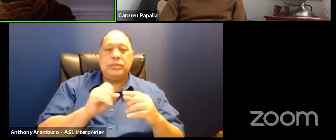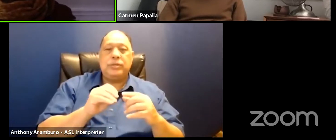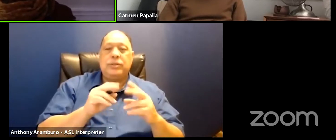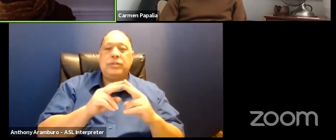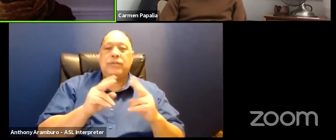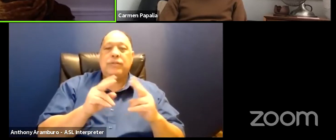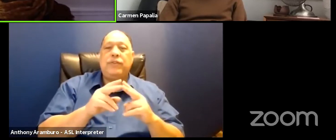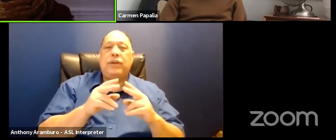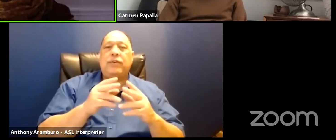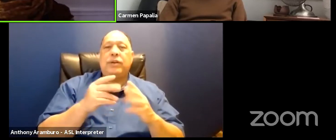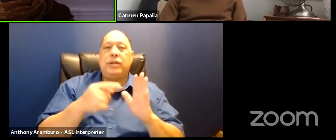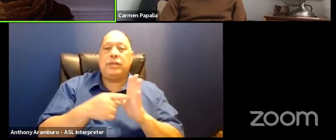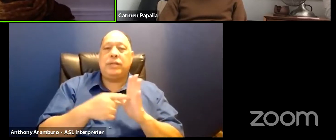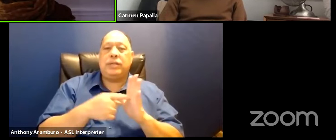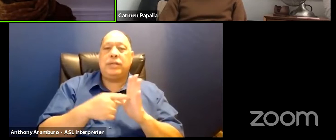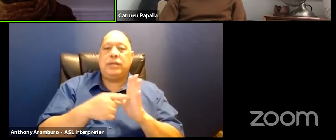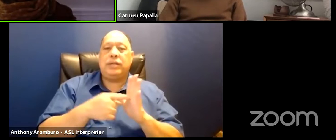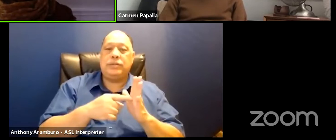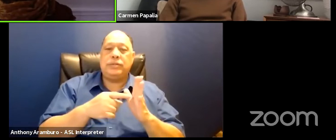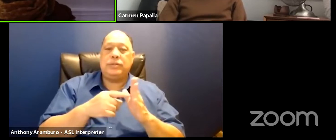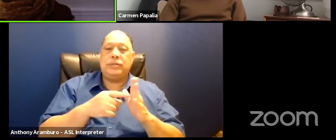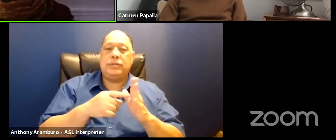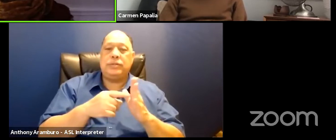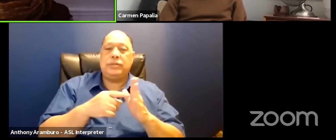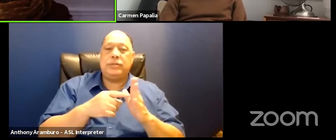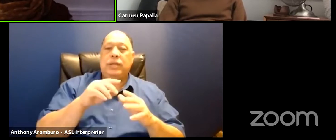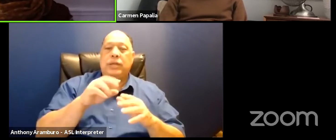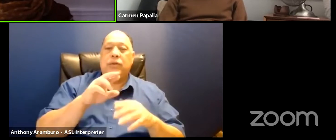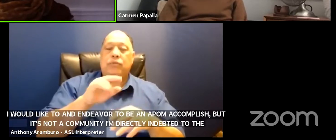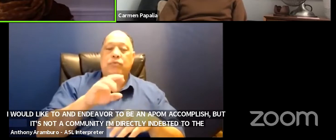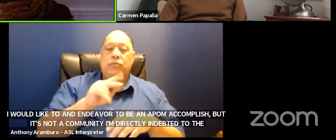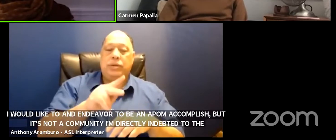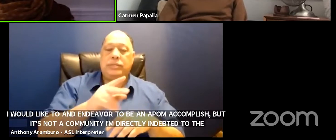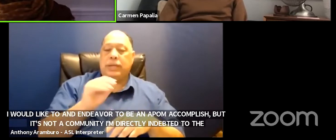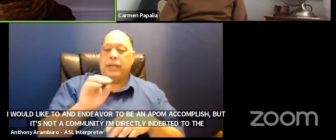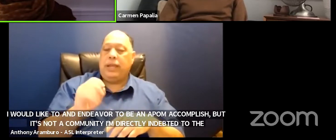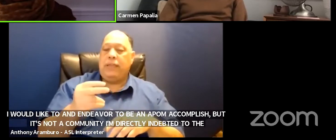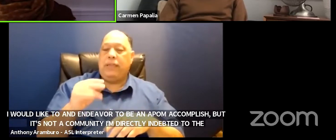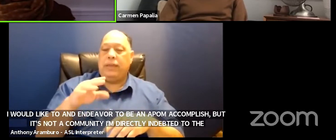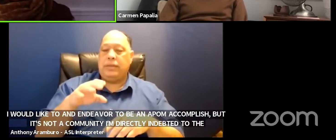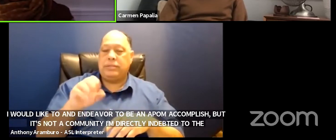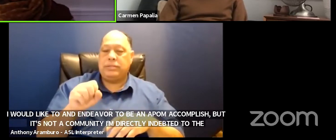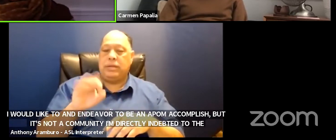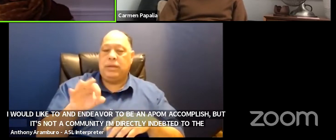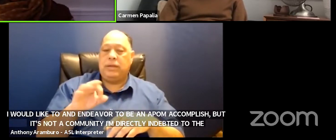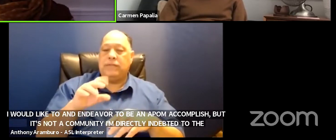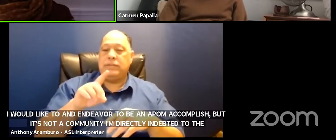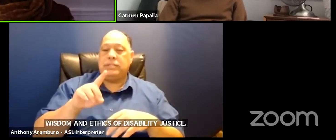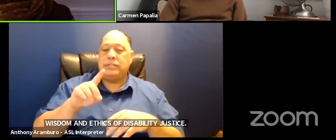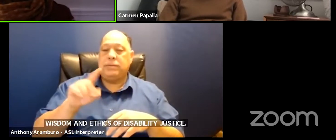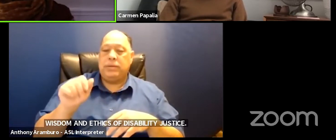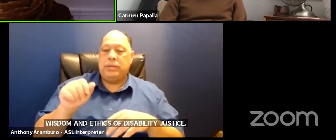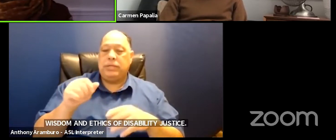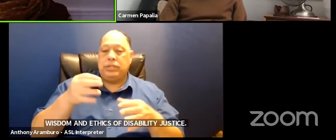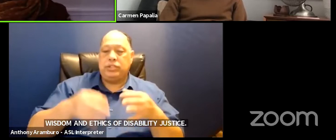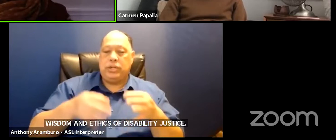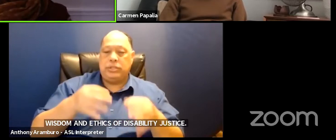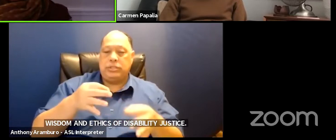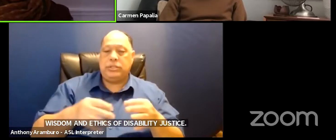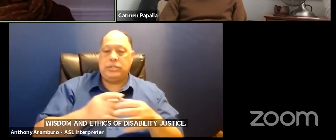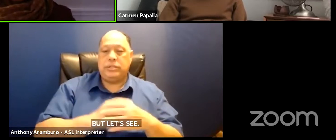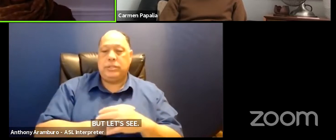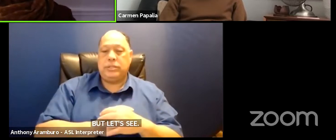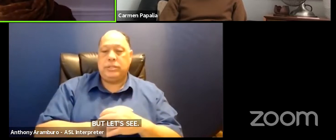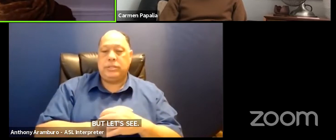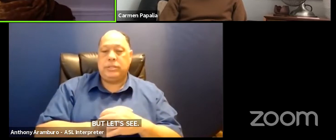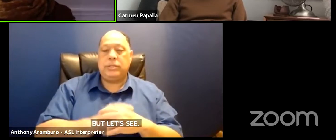indebted to the wisdom and ethics of disability justice. But let's see. So in the essay,